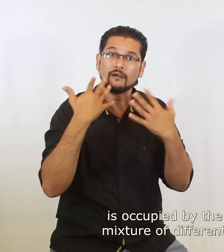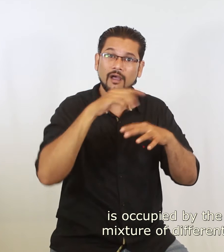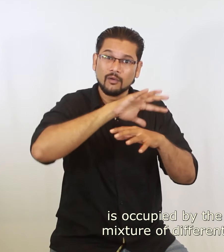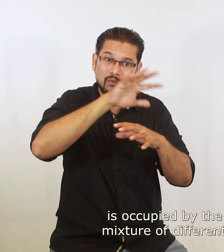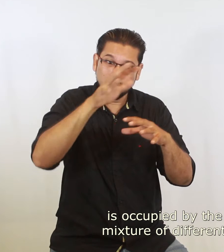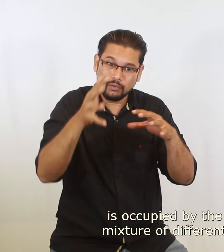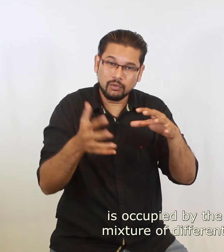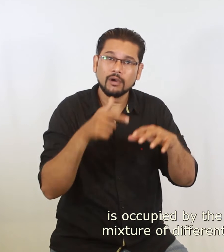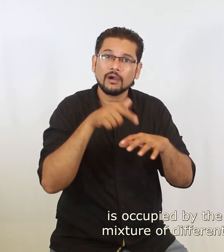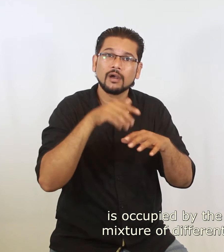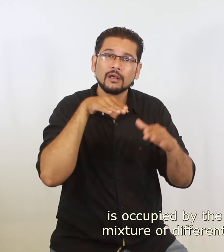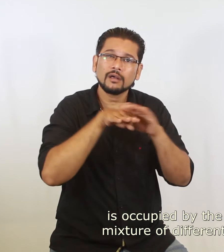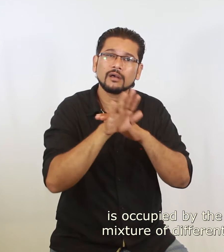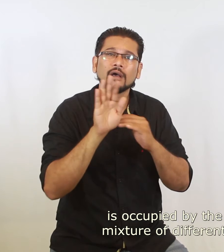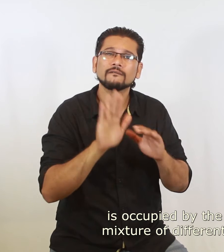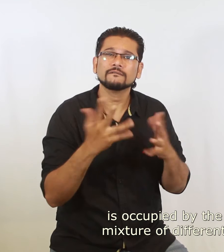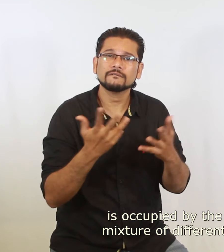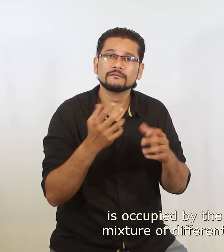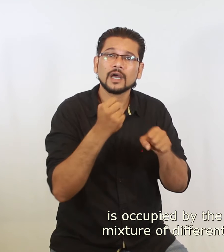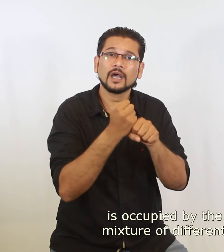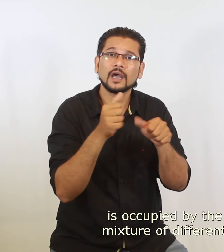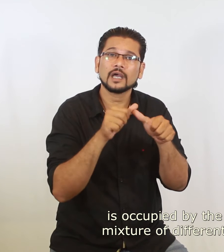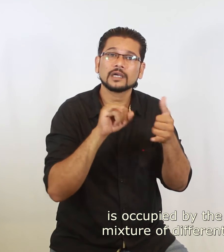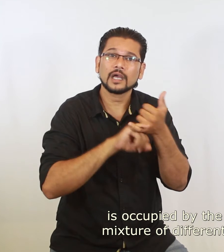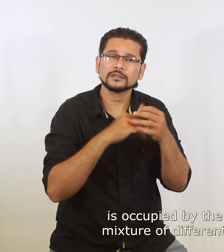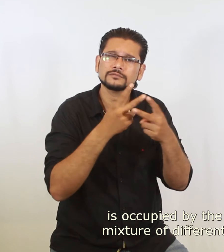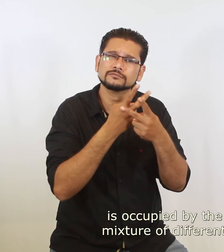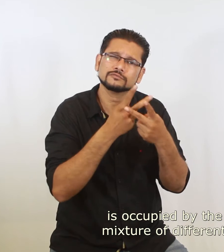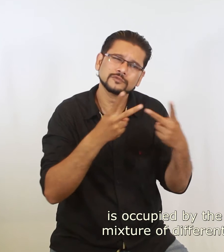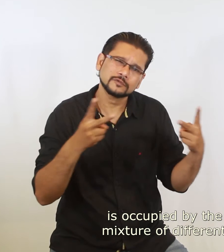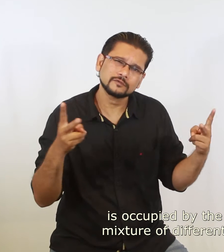is occupied by the air, a mixture of different gases.